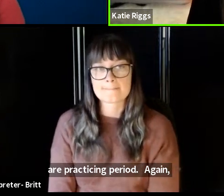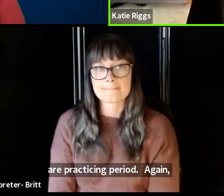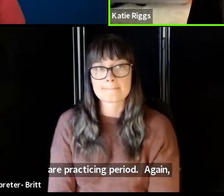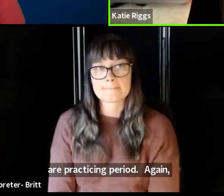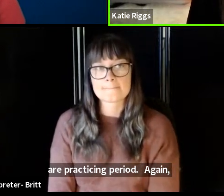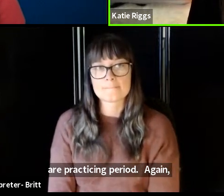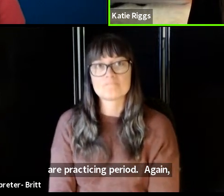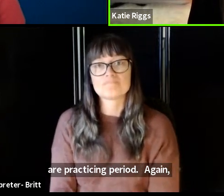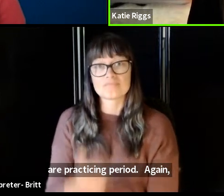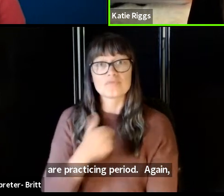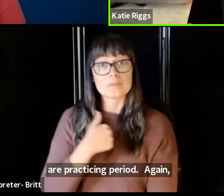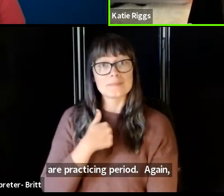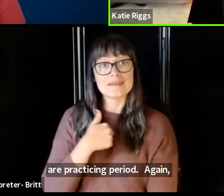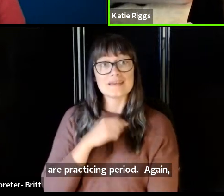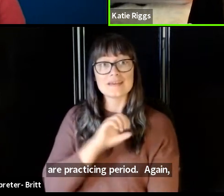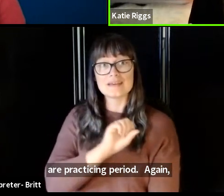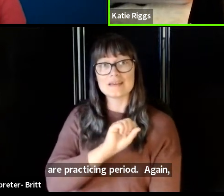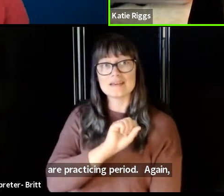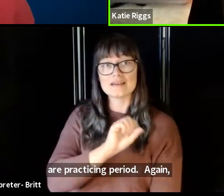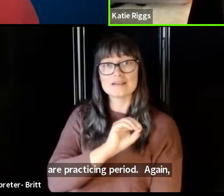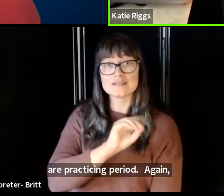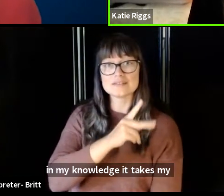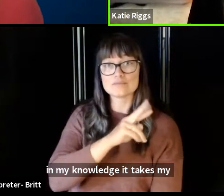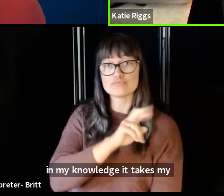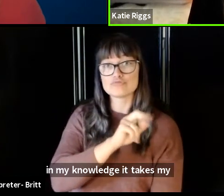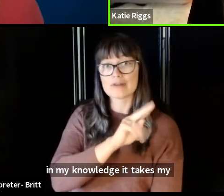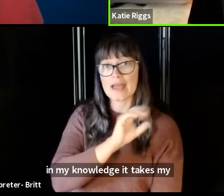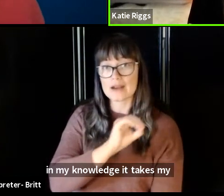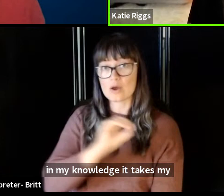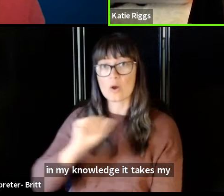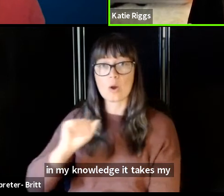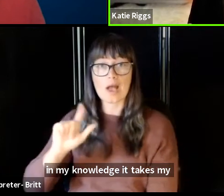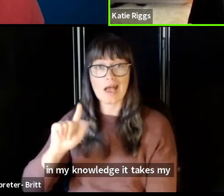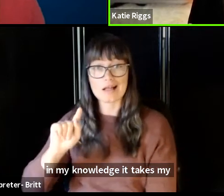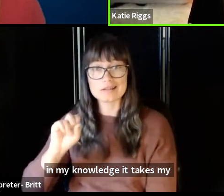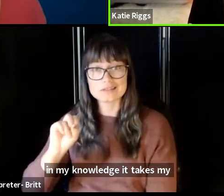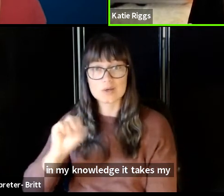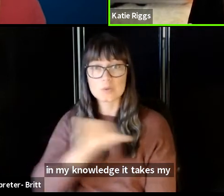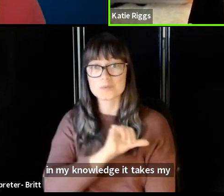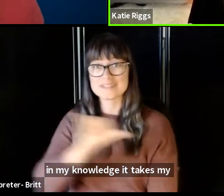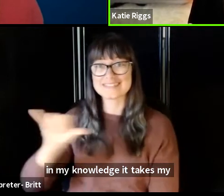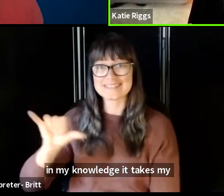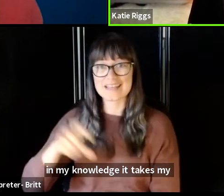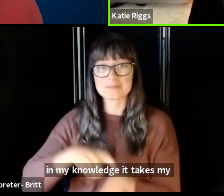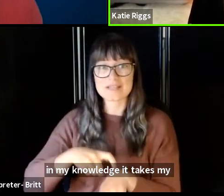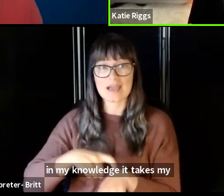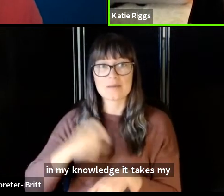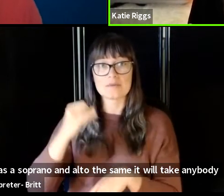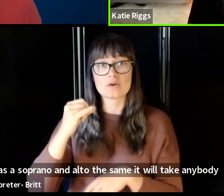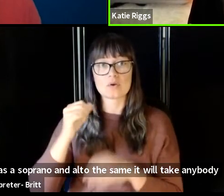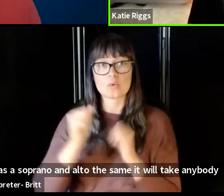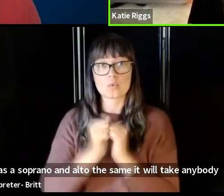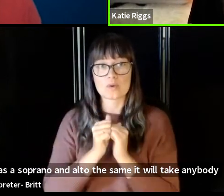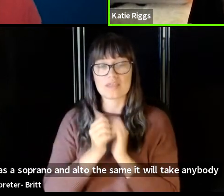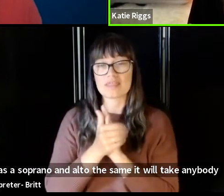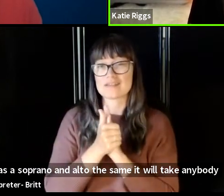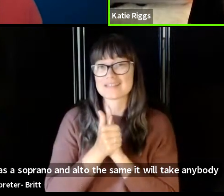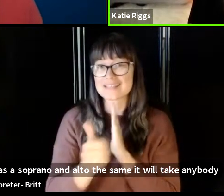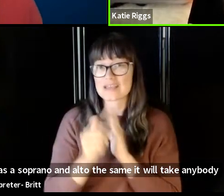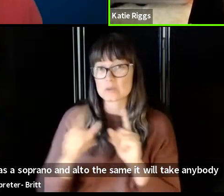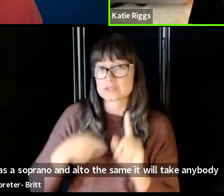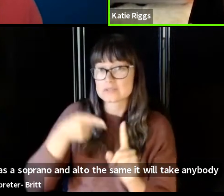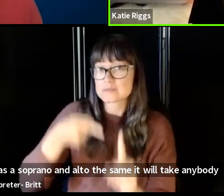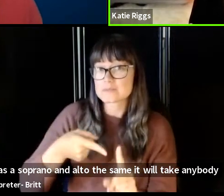it takes me as a soprano and alto the same as it's going to take anybody else when the scales that I'm singing are